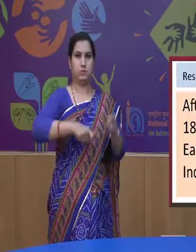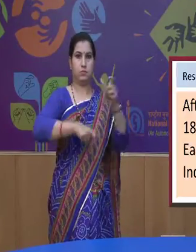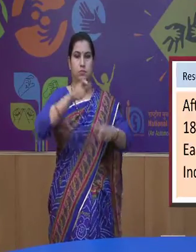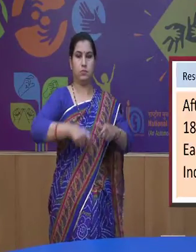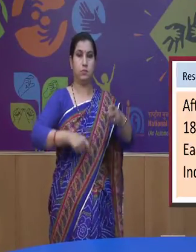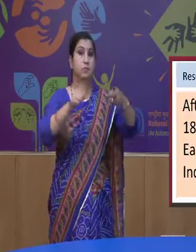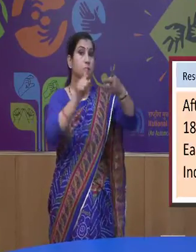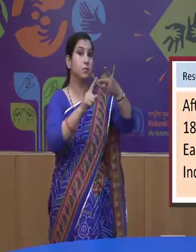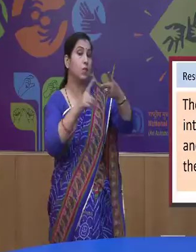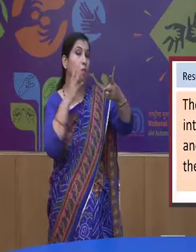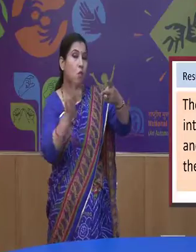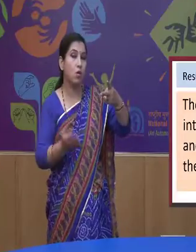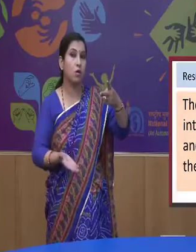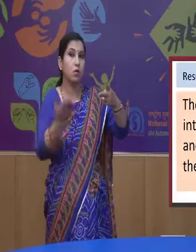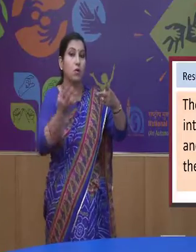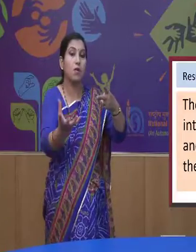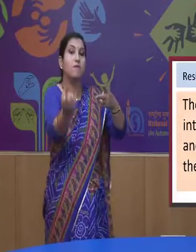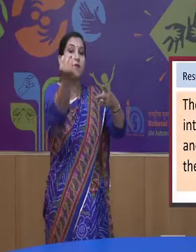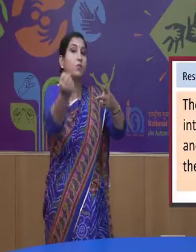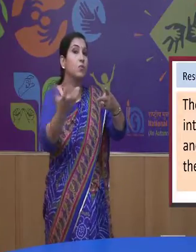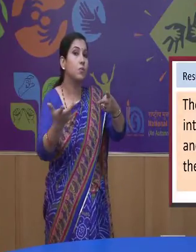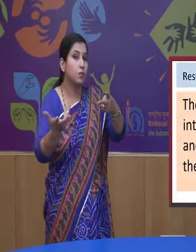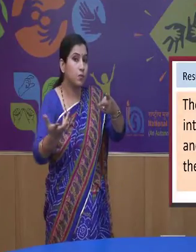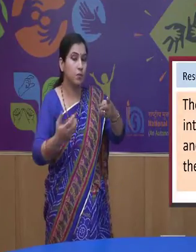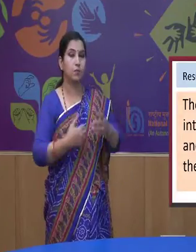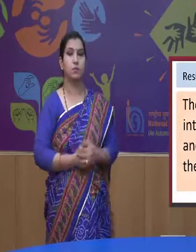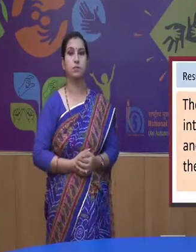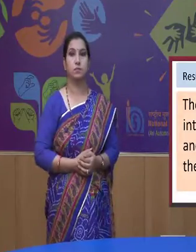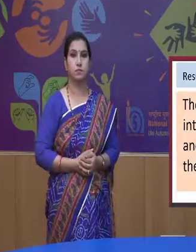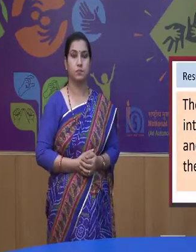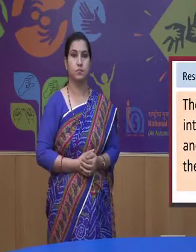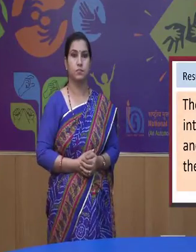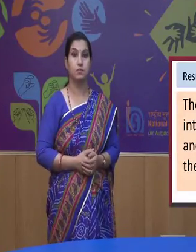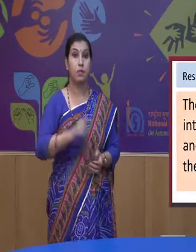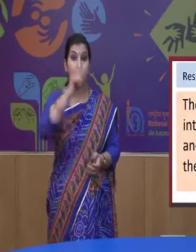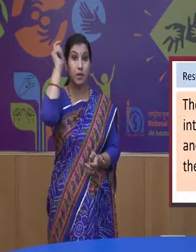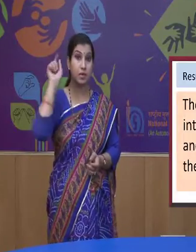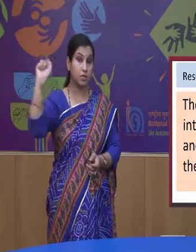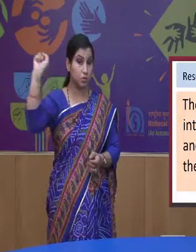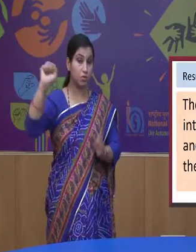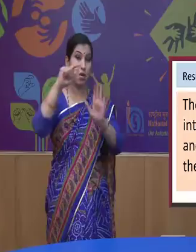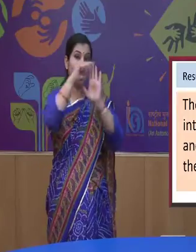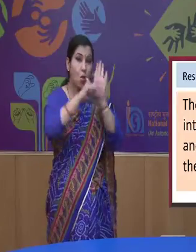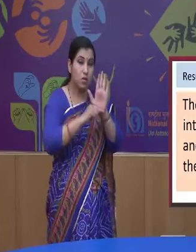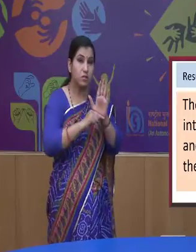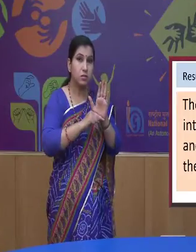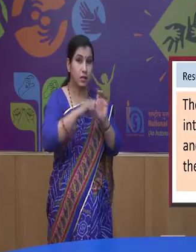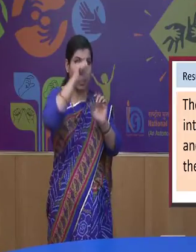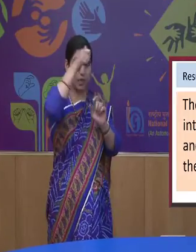The second result was the British policy towards the Indian